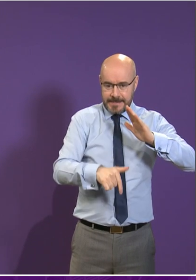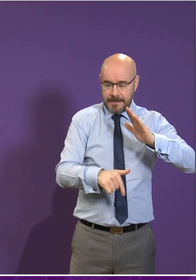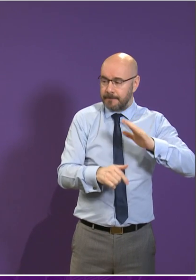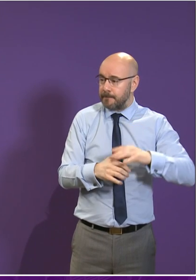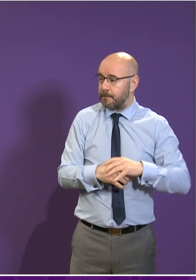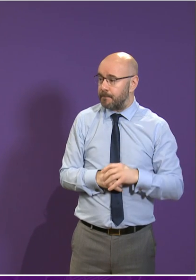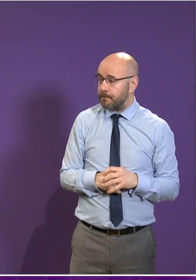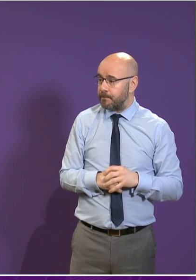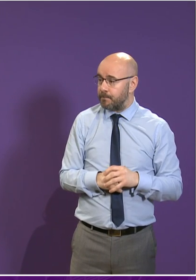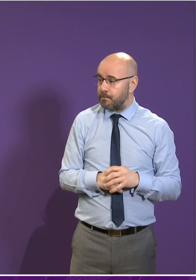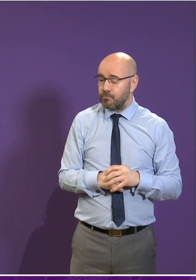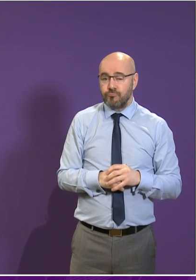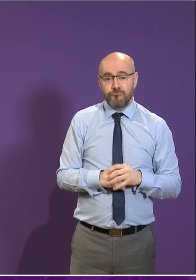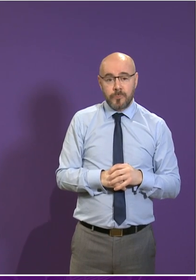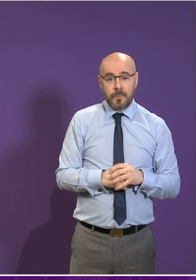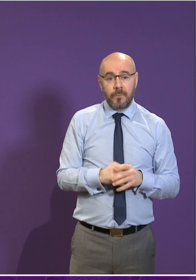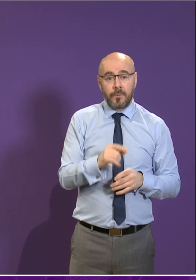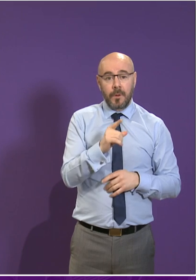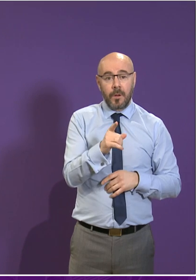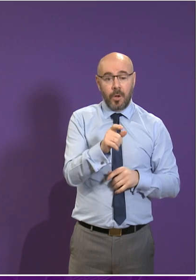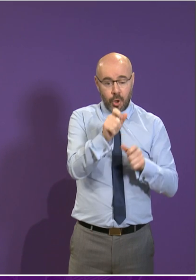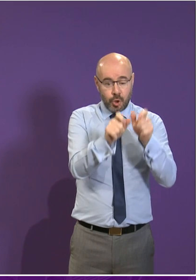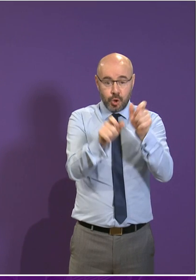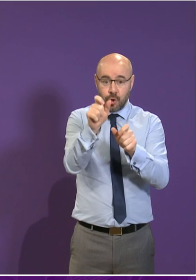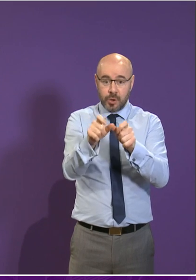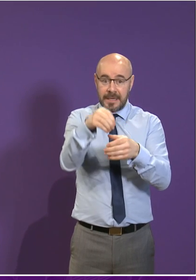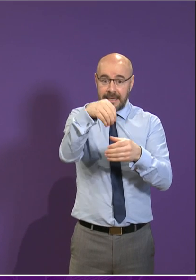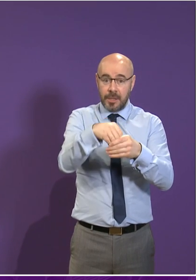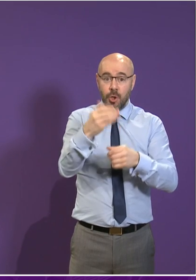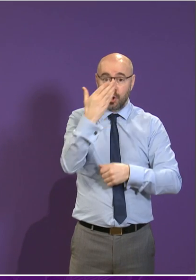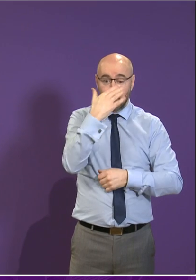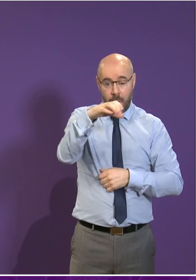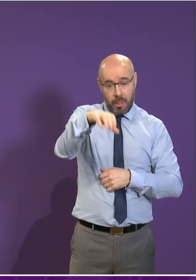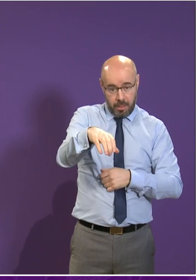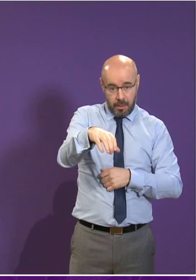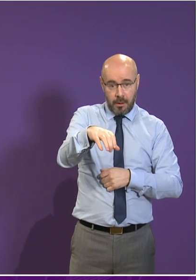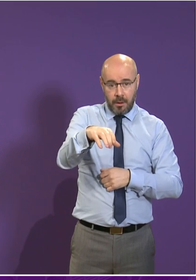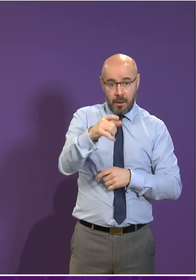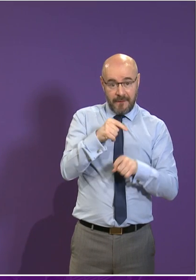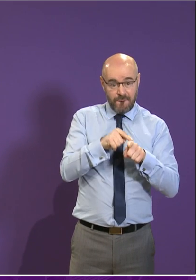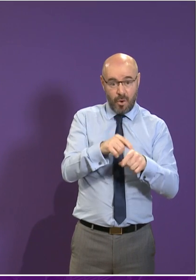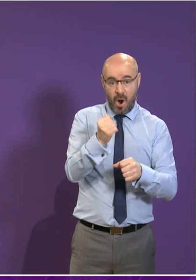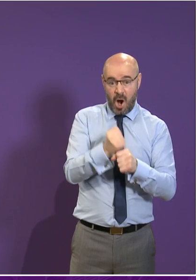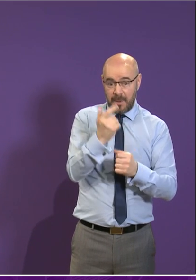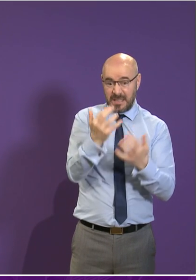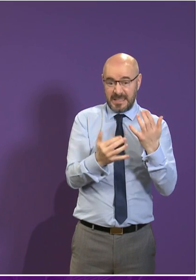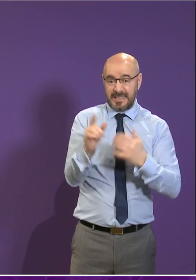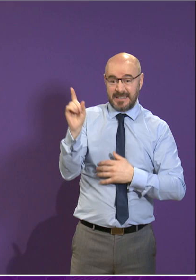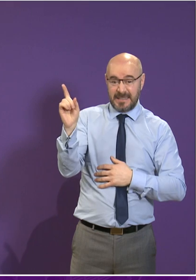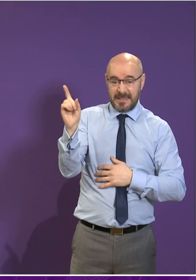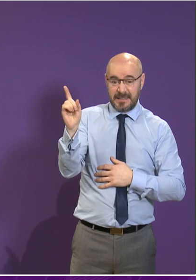The actual reference to it relates to students in the school system, according to the Scottish Government statistics, where the student